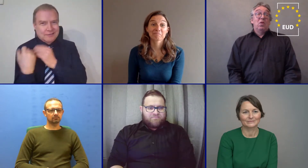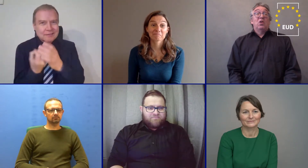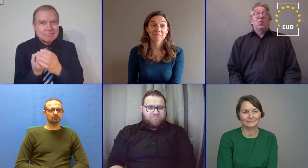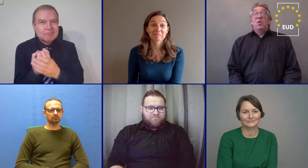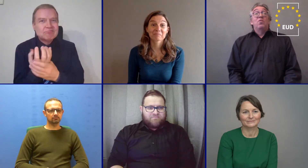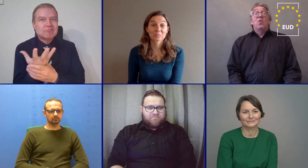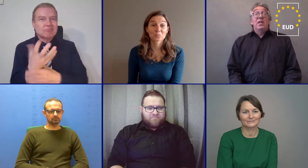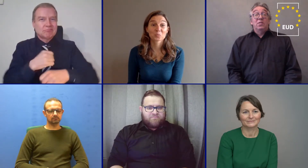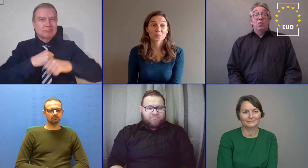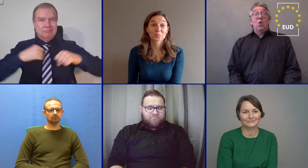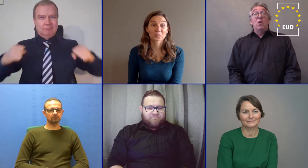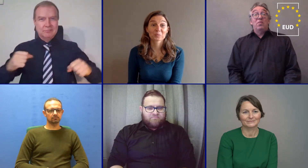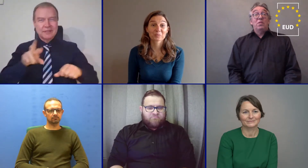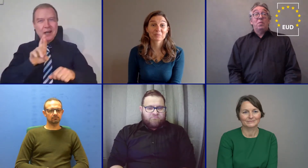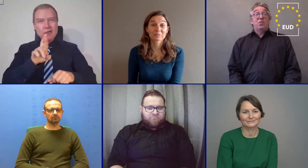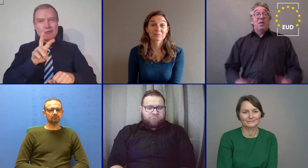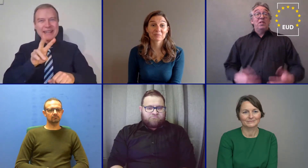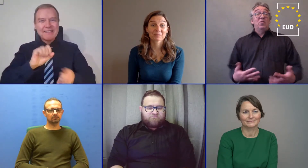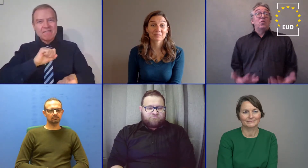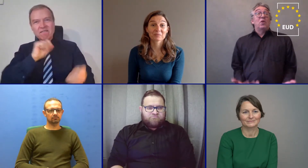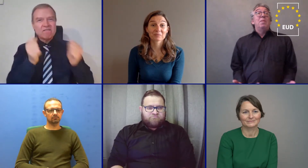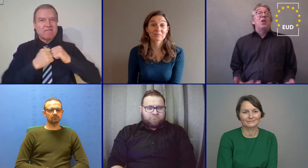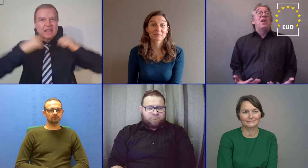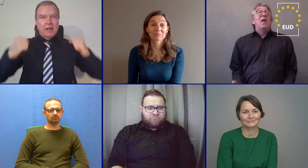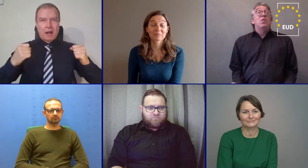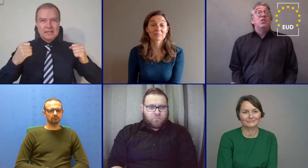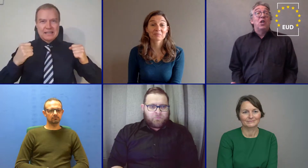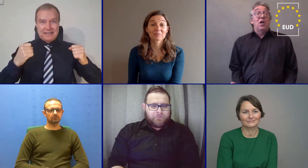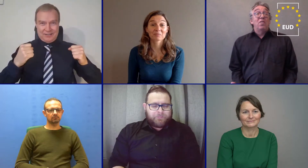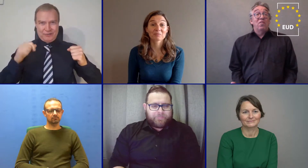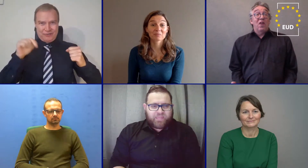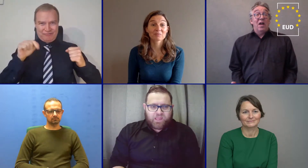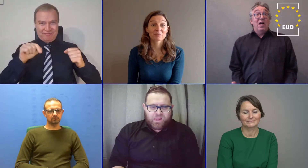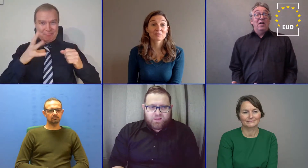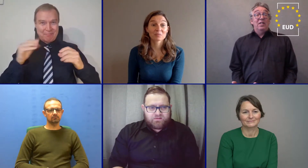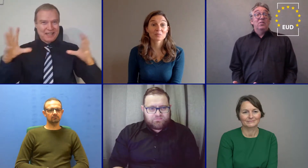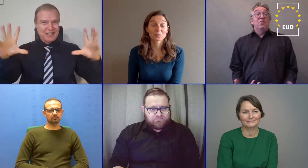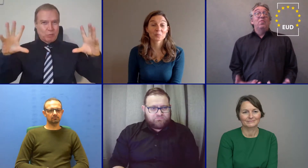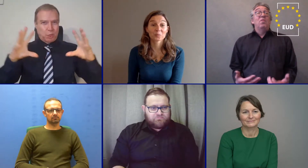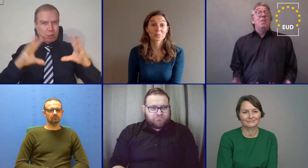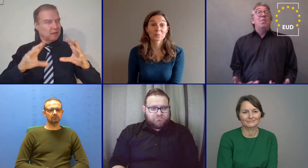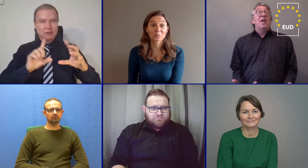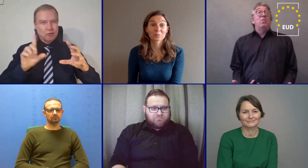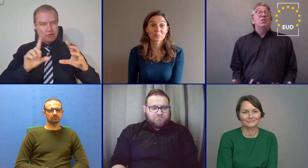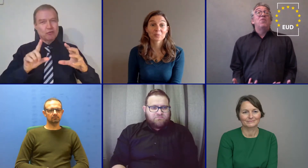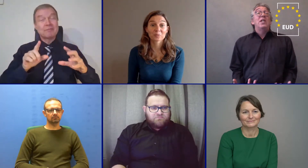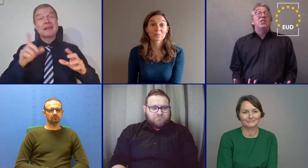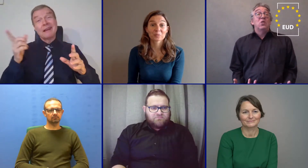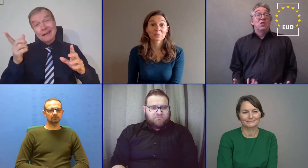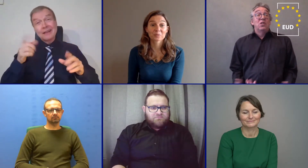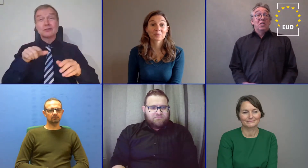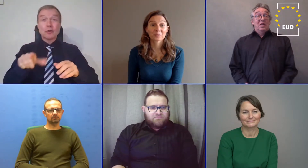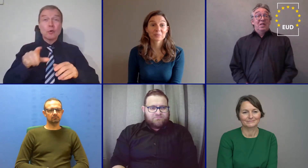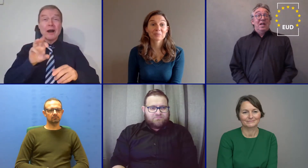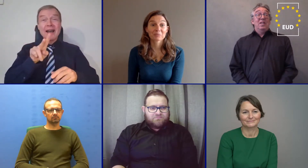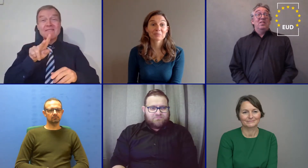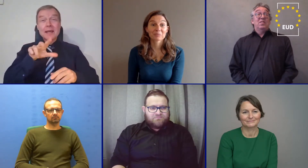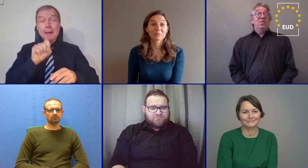Marco, you're right. We all have a responsibility to also keep our language alive and to keep our language vital. And